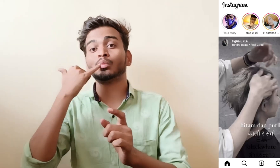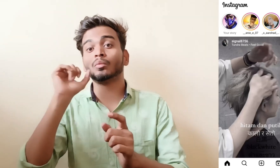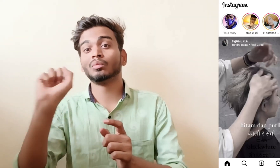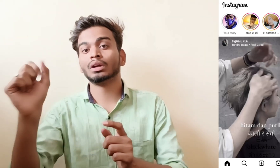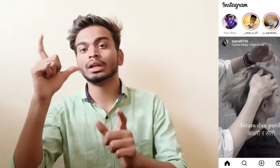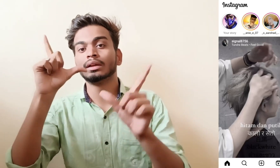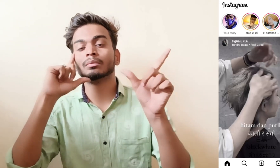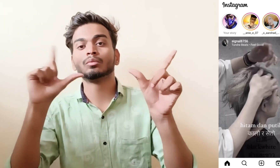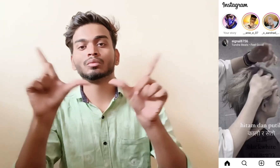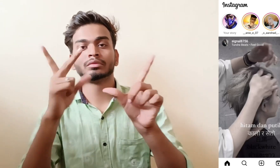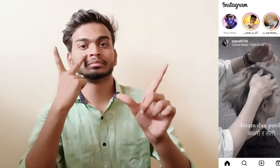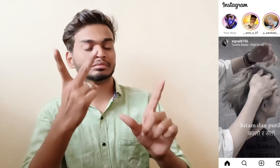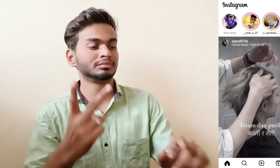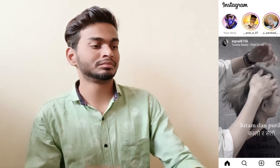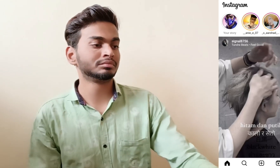understanding.